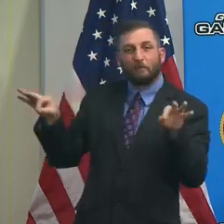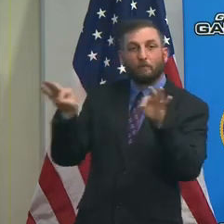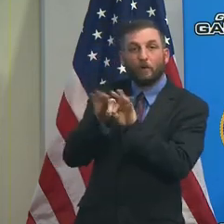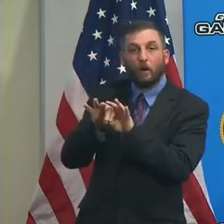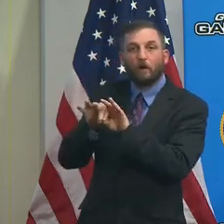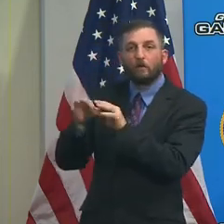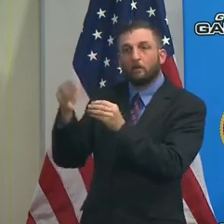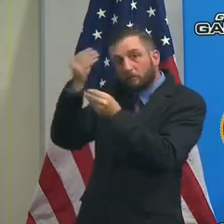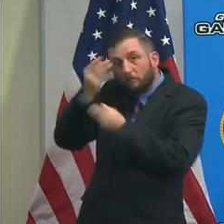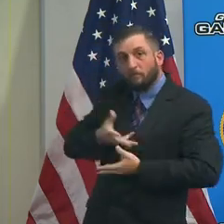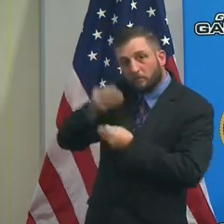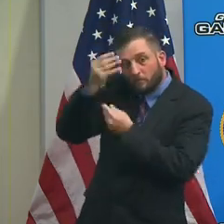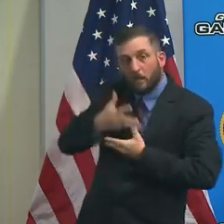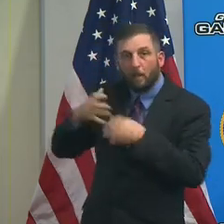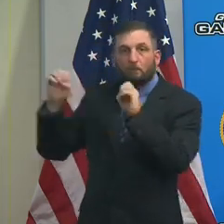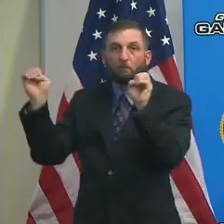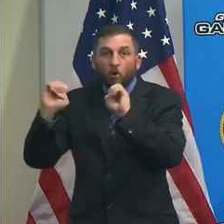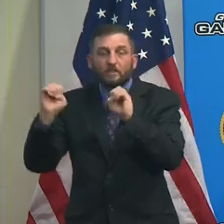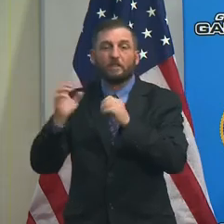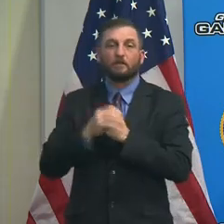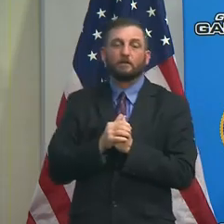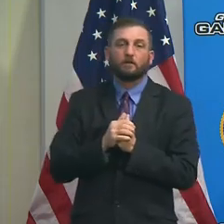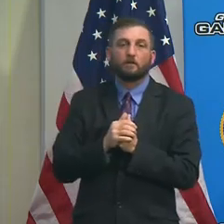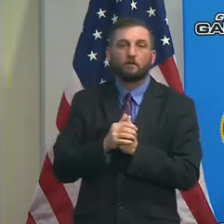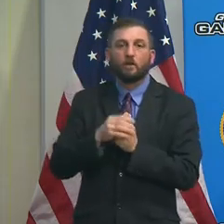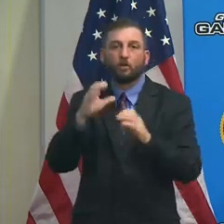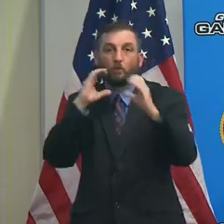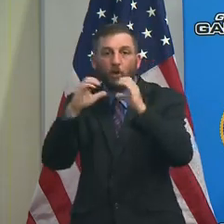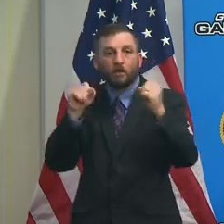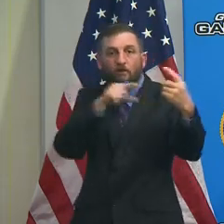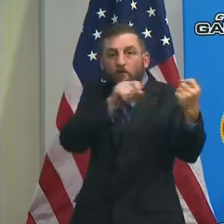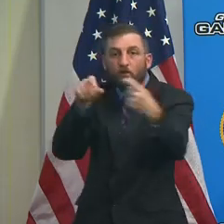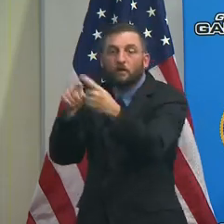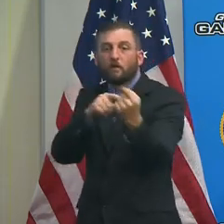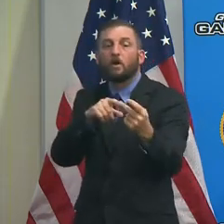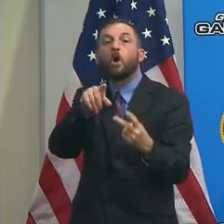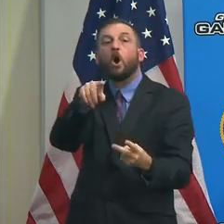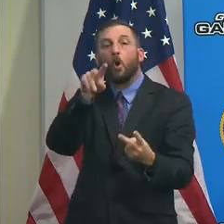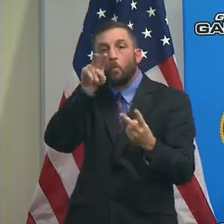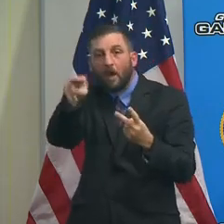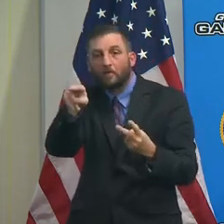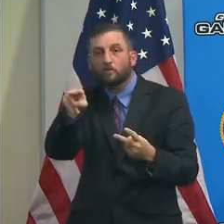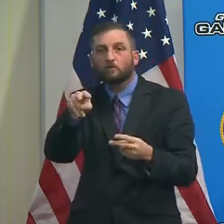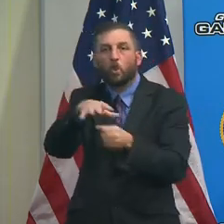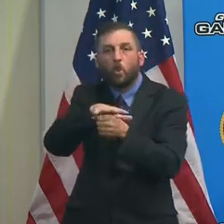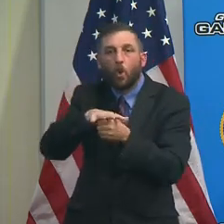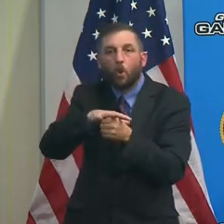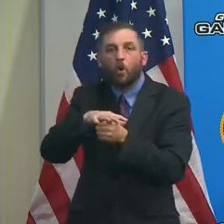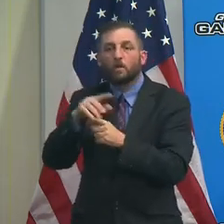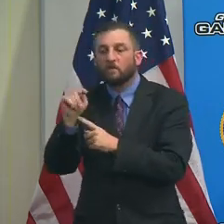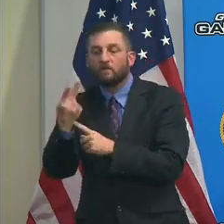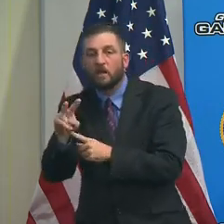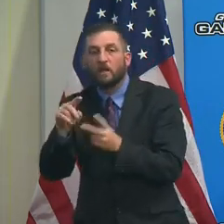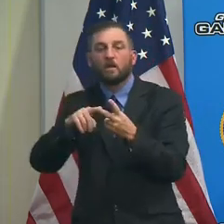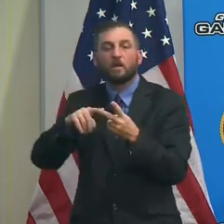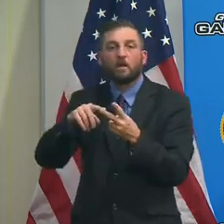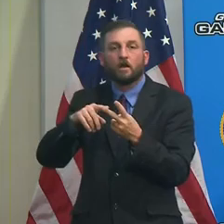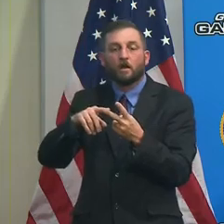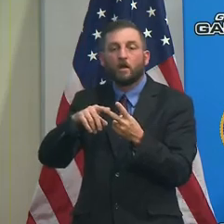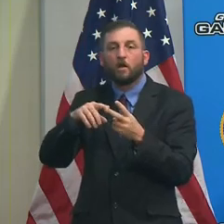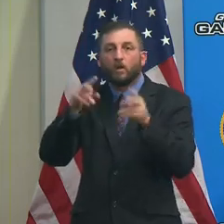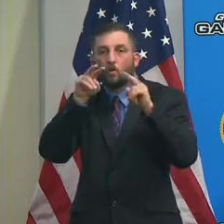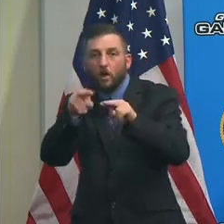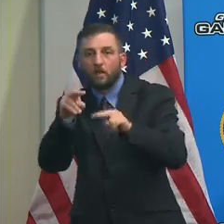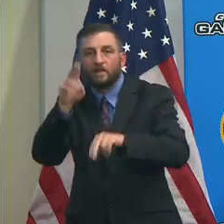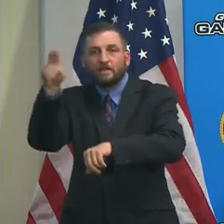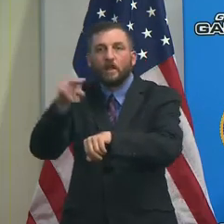to communicate as best as possible. Please watch your local media and monitor the National Weather Service and listen for